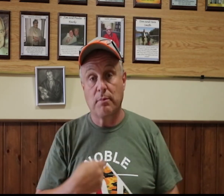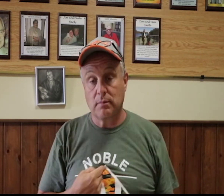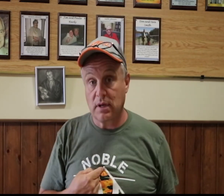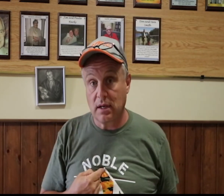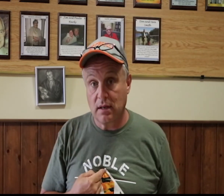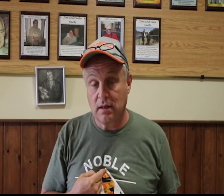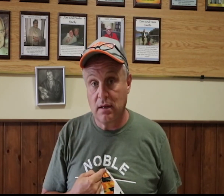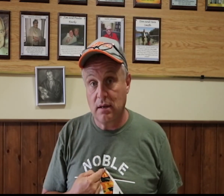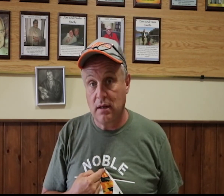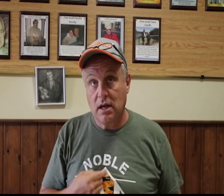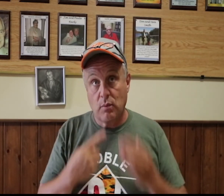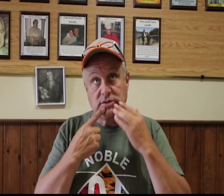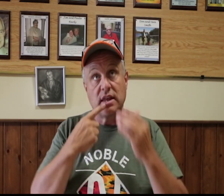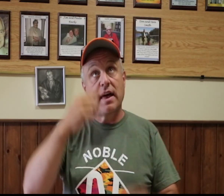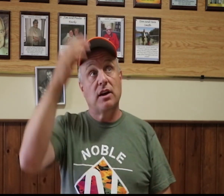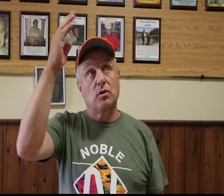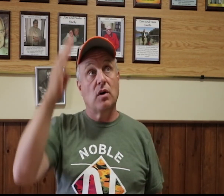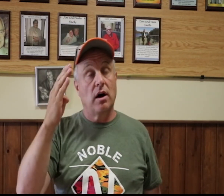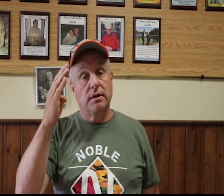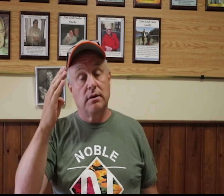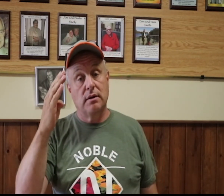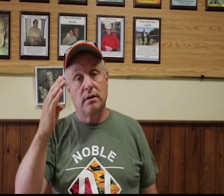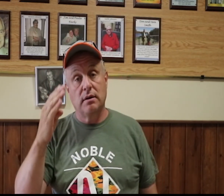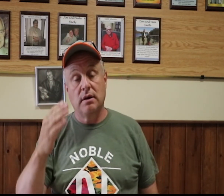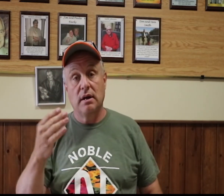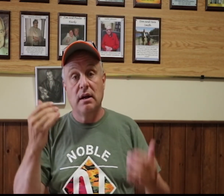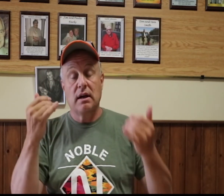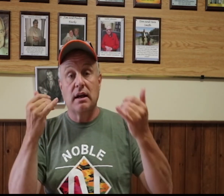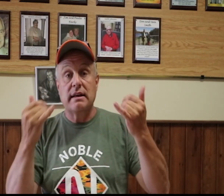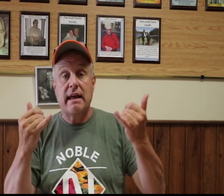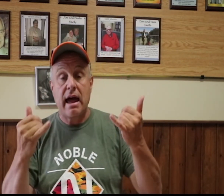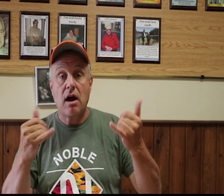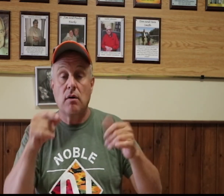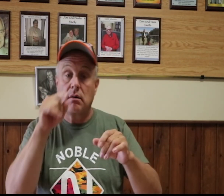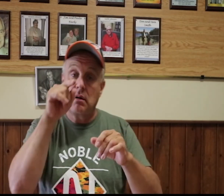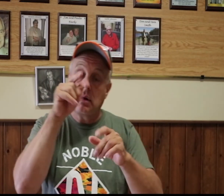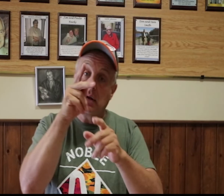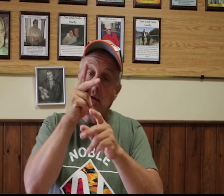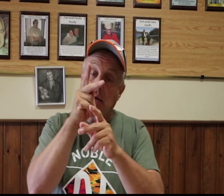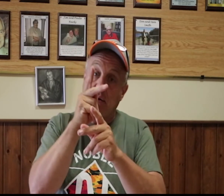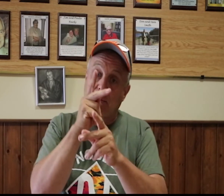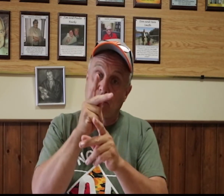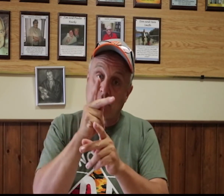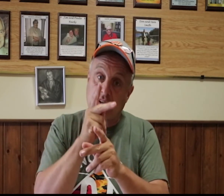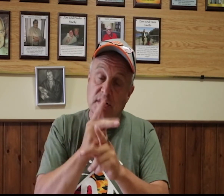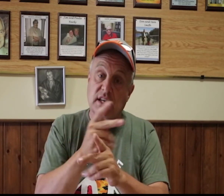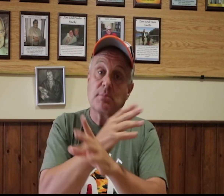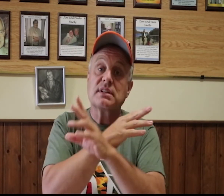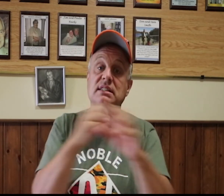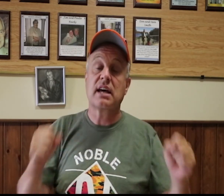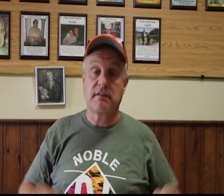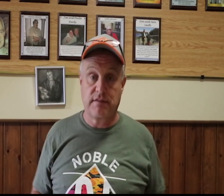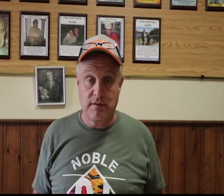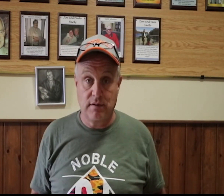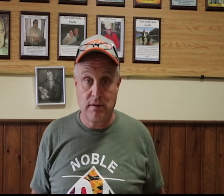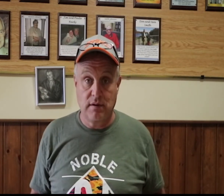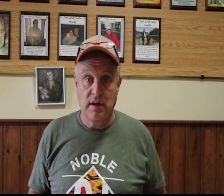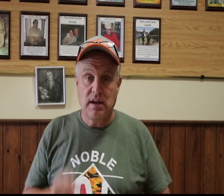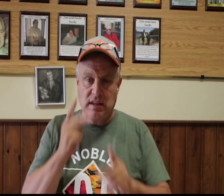me, we say, thank you, God. And now we need you to keep us safe. You